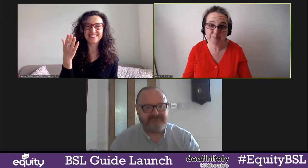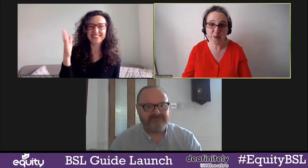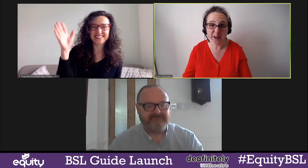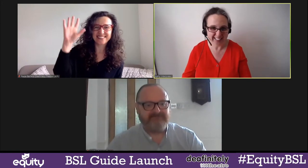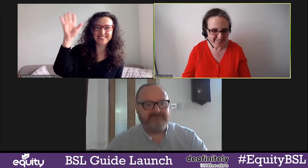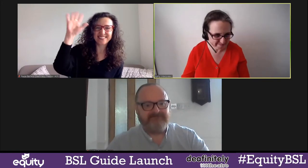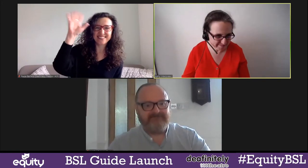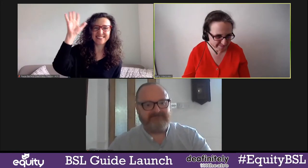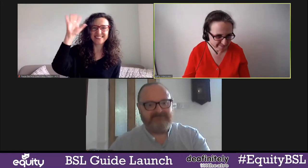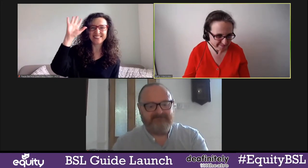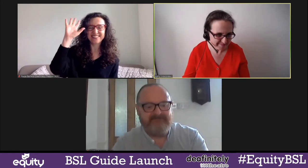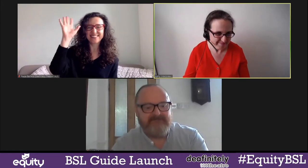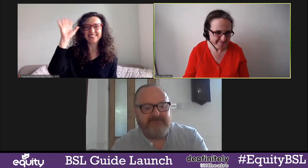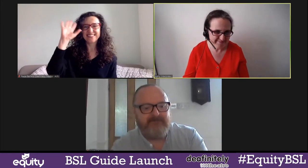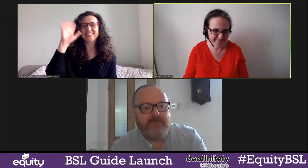Paula.